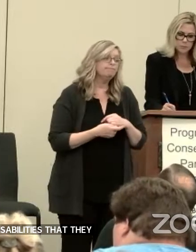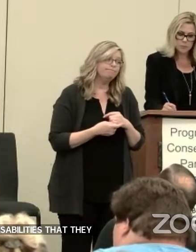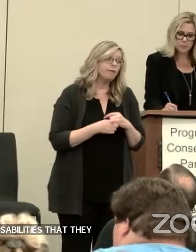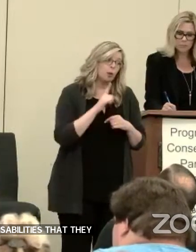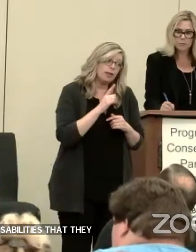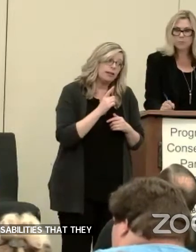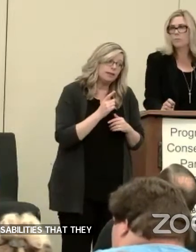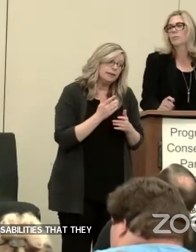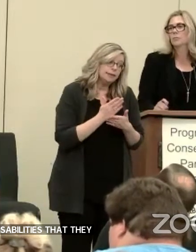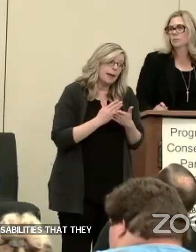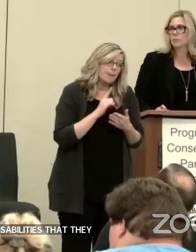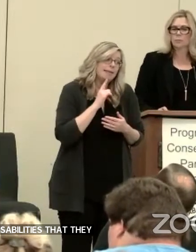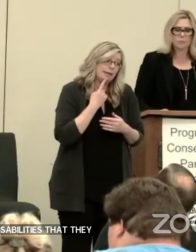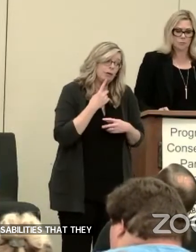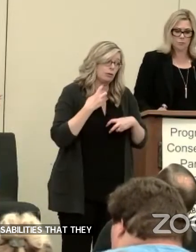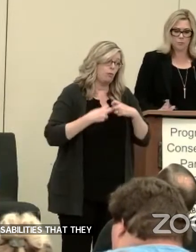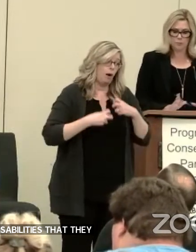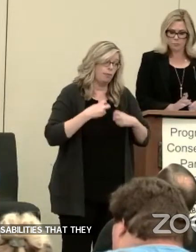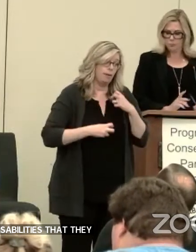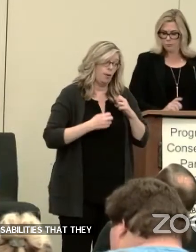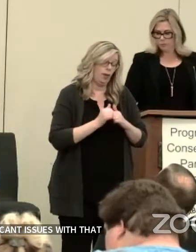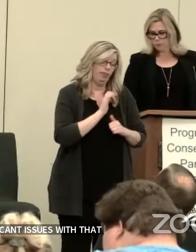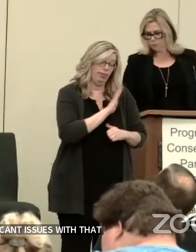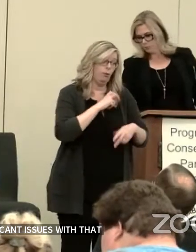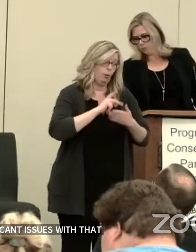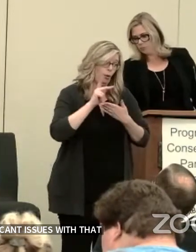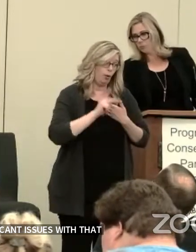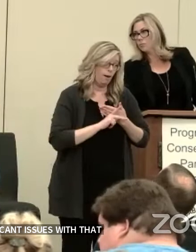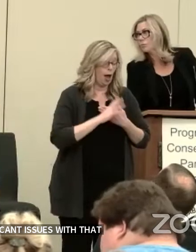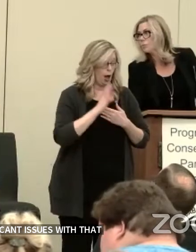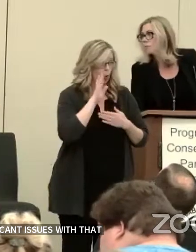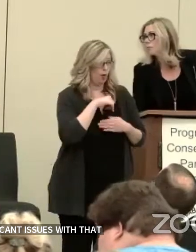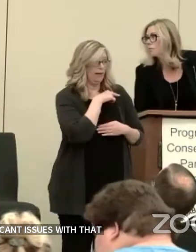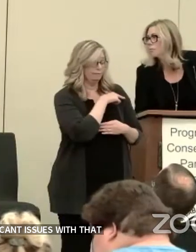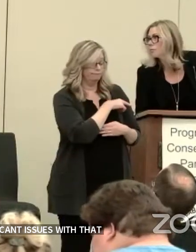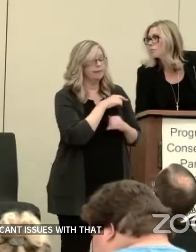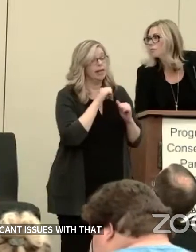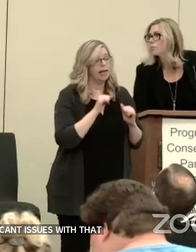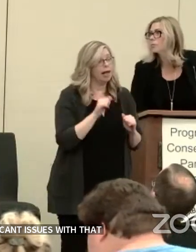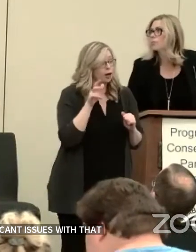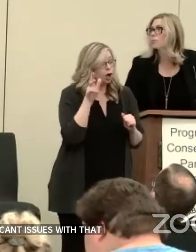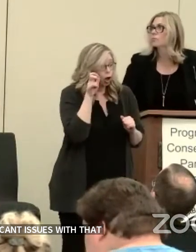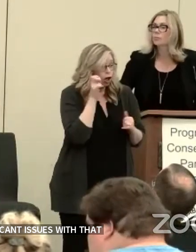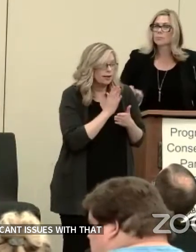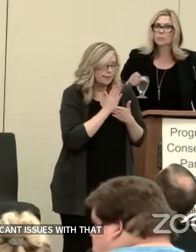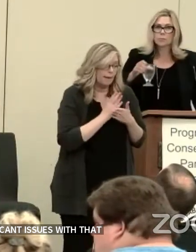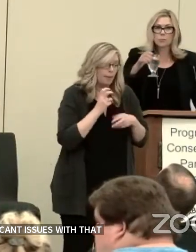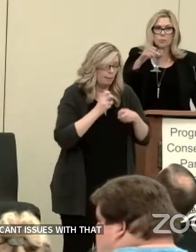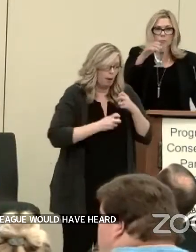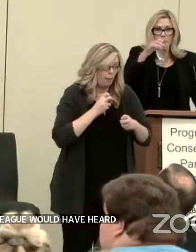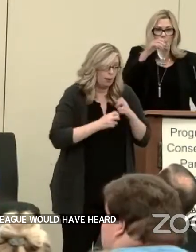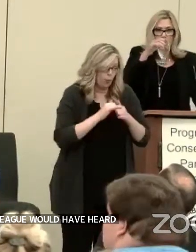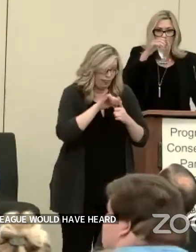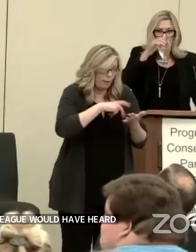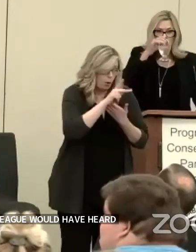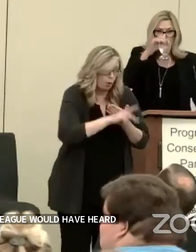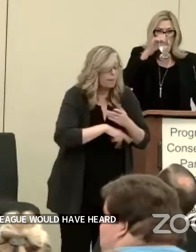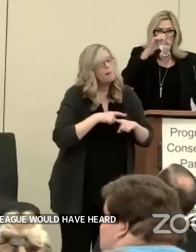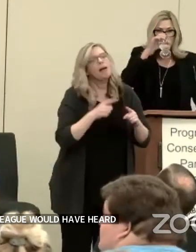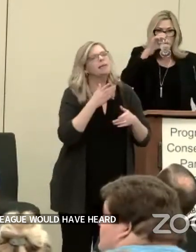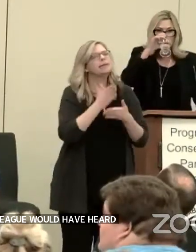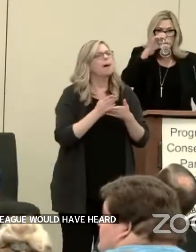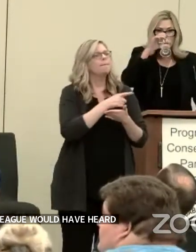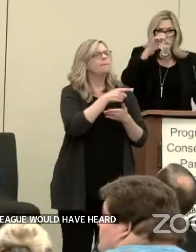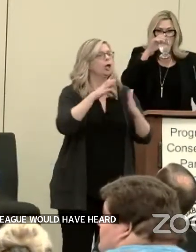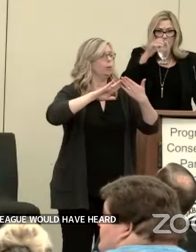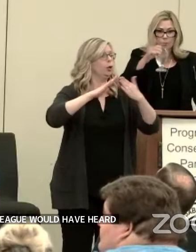significant issues with that program, and I know that my colleague would have heard about some of them. But some of them, as we've heard from